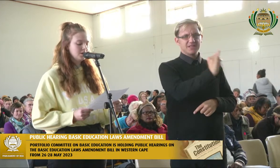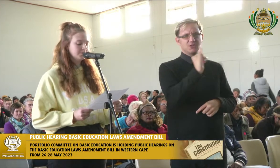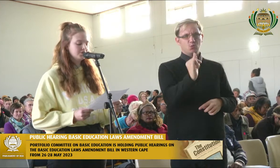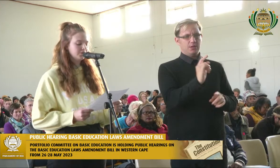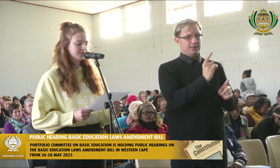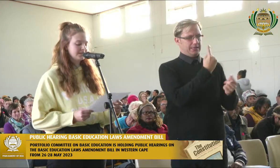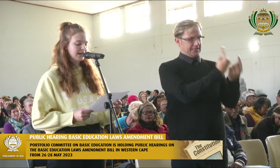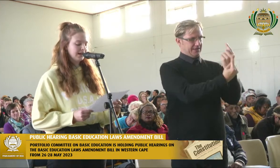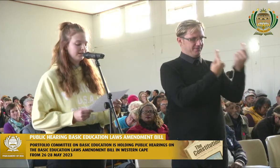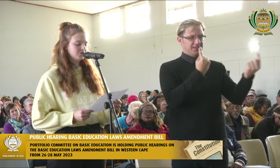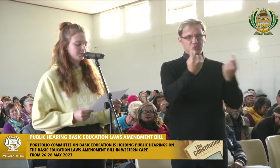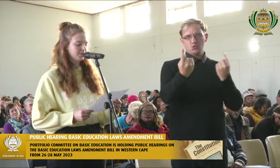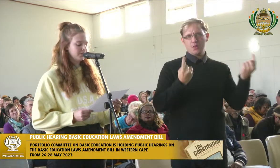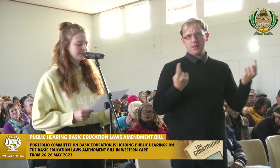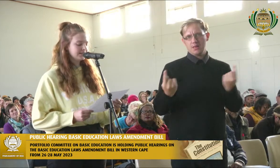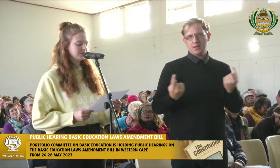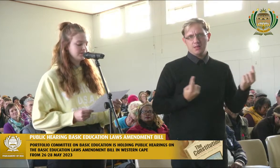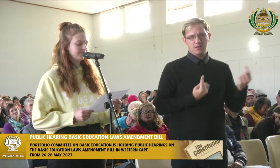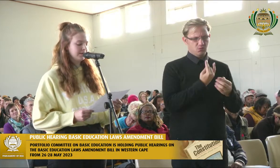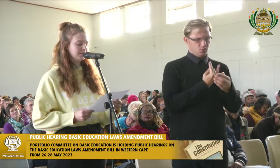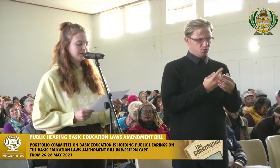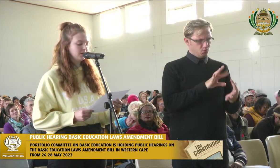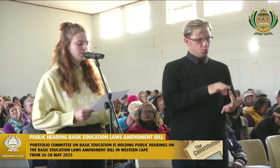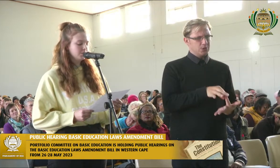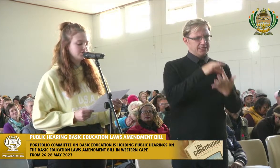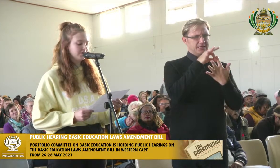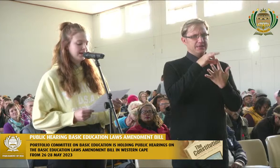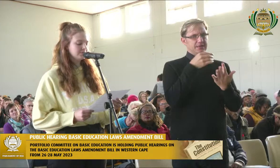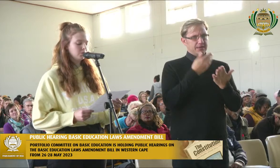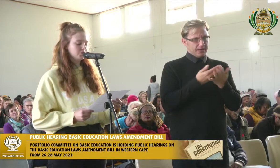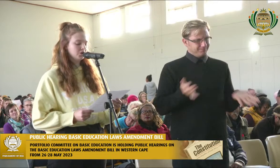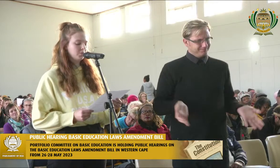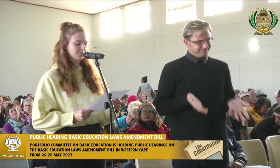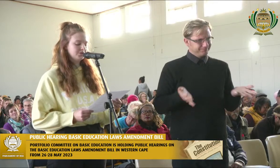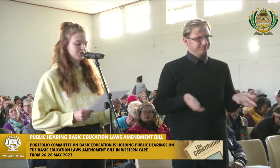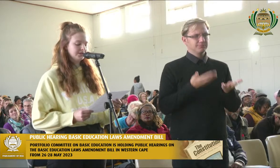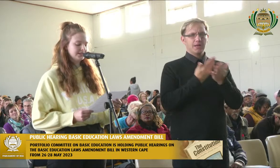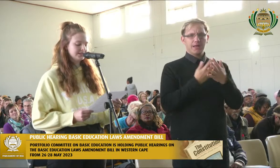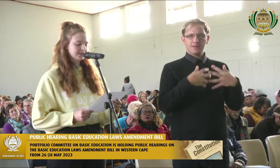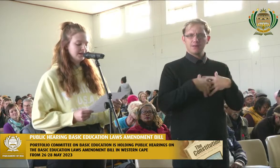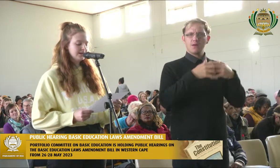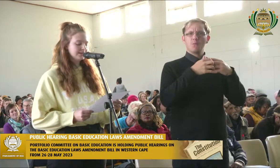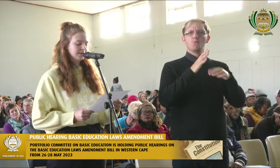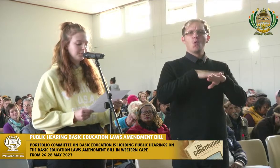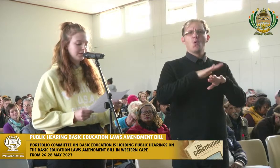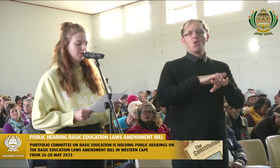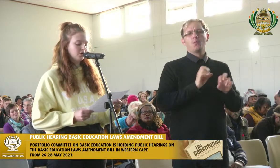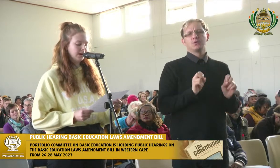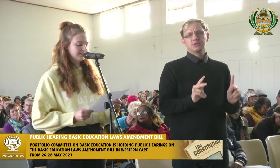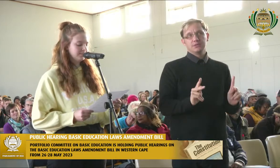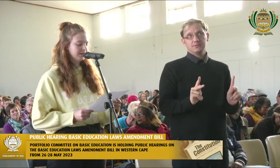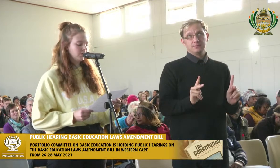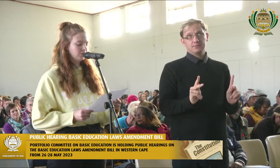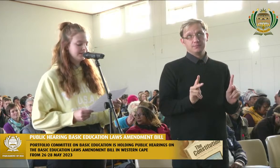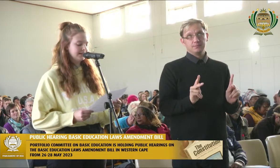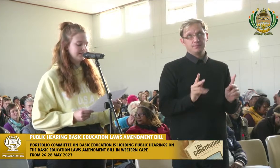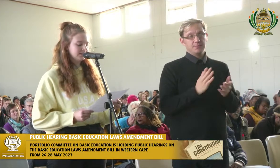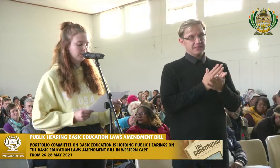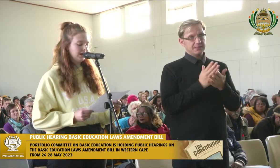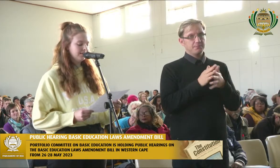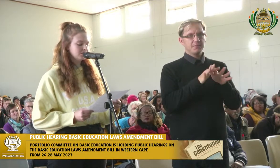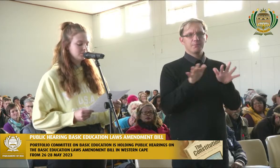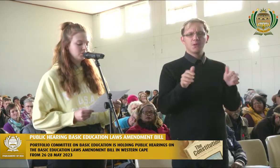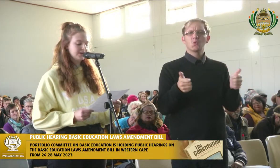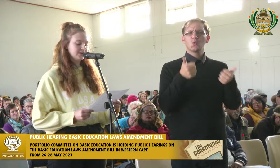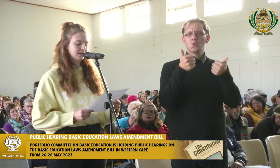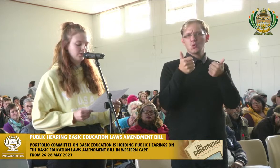individuality, maturity, and entrepreneurial skills development, which creates more job opportunities. Some people are academically orientated